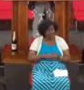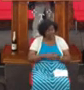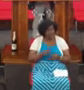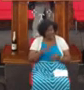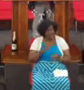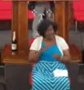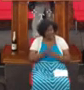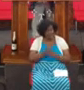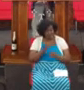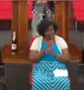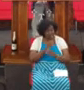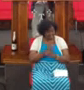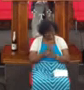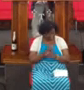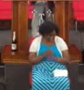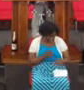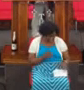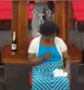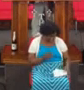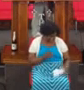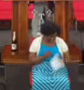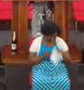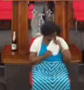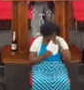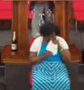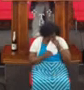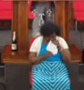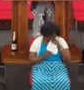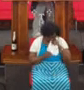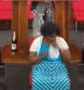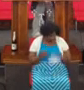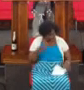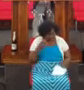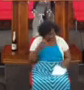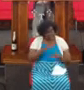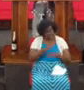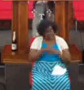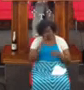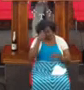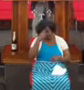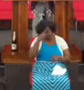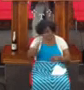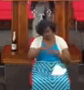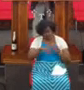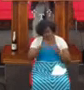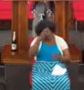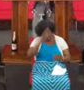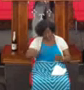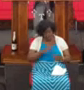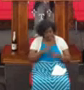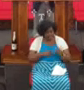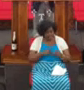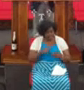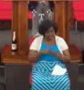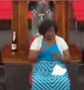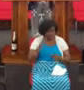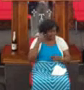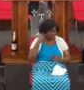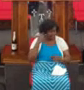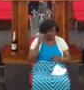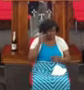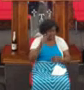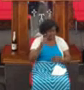you a car. And so we ought to be concerned for all mankind until we hear their testimony of whether